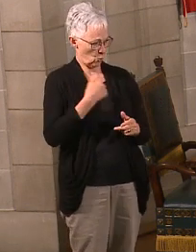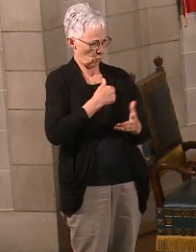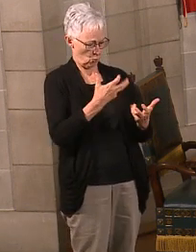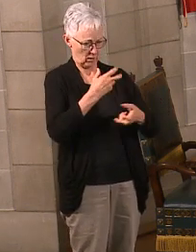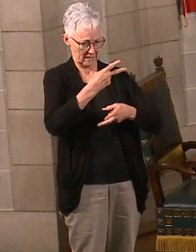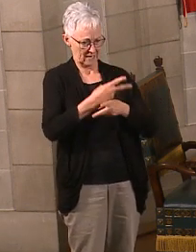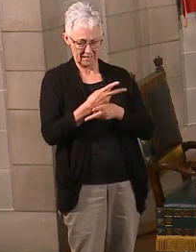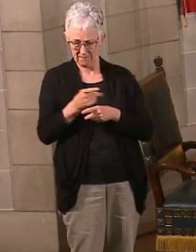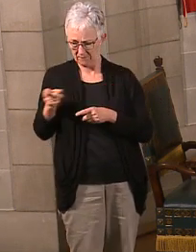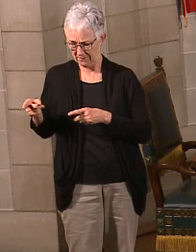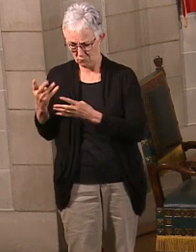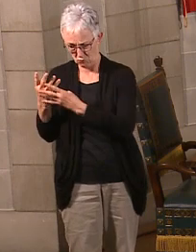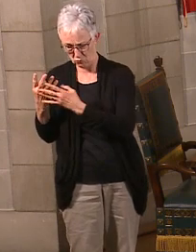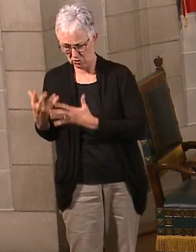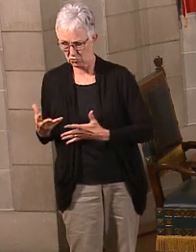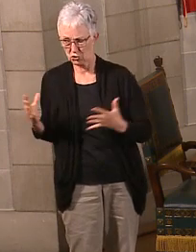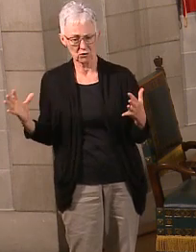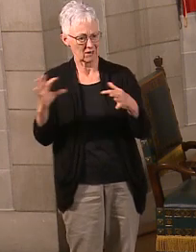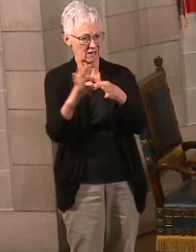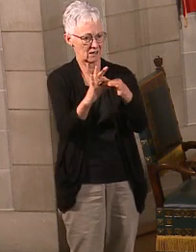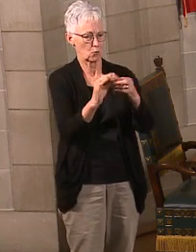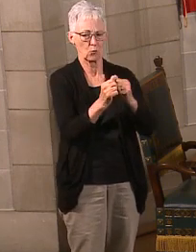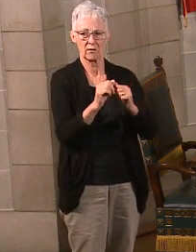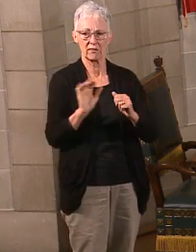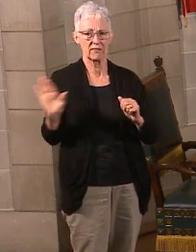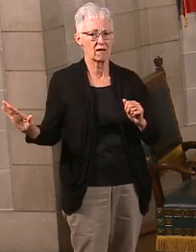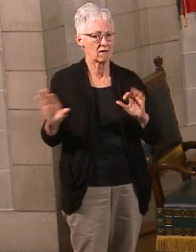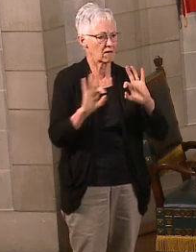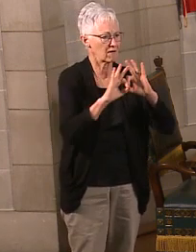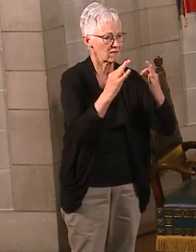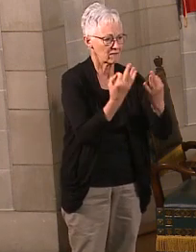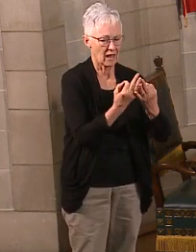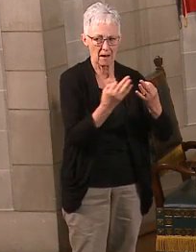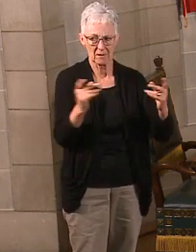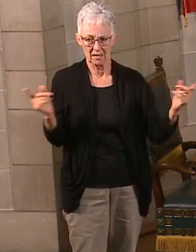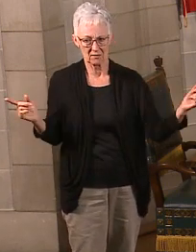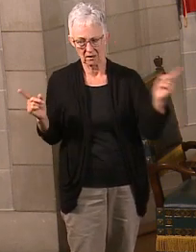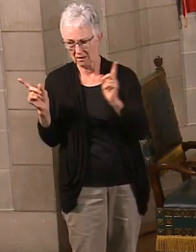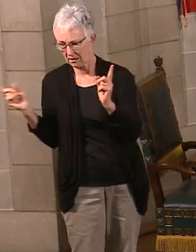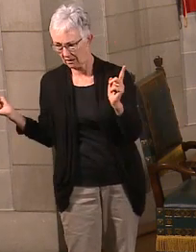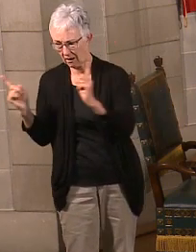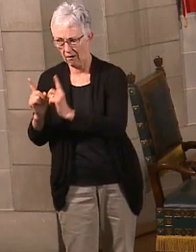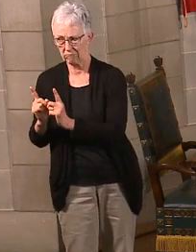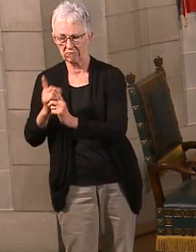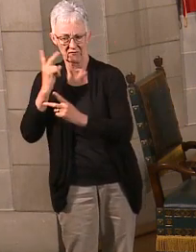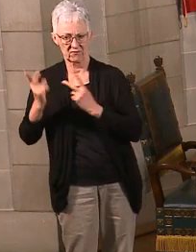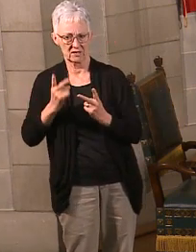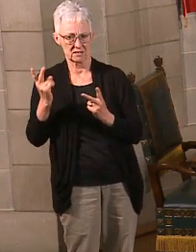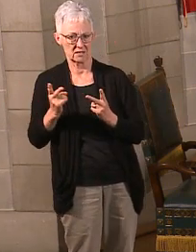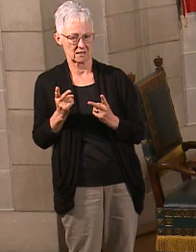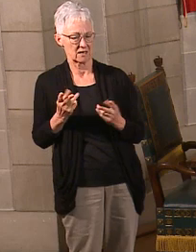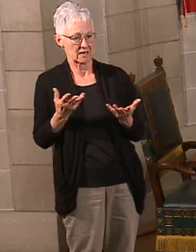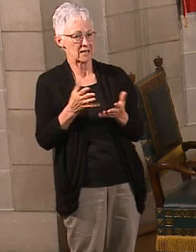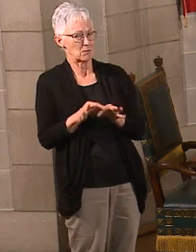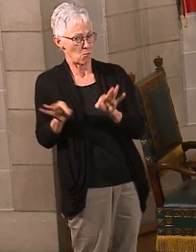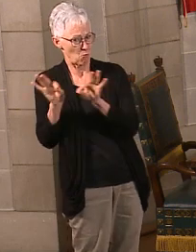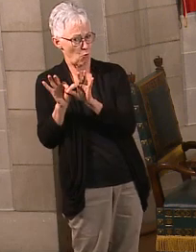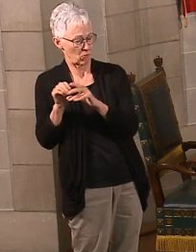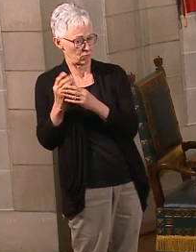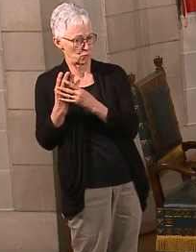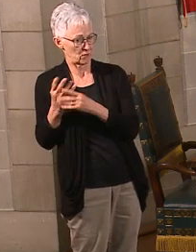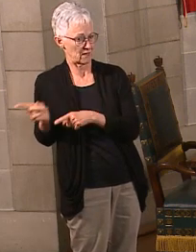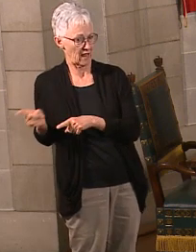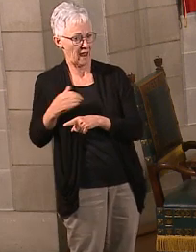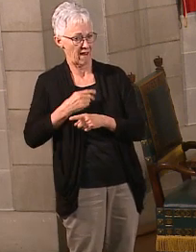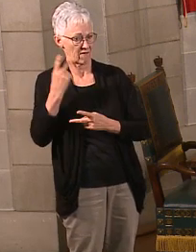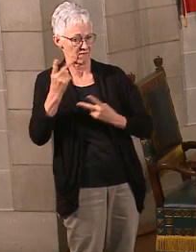bond, and it's an important component in the health of a good prison system. But we knew it was the right thing to do. What